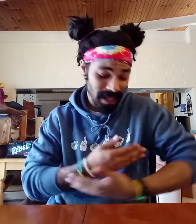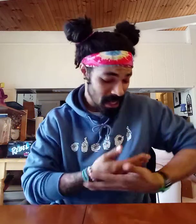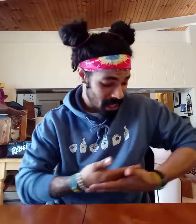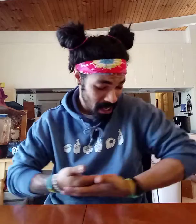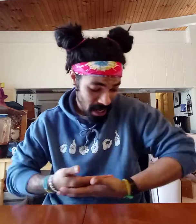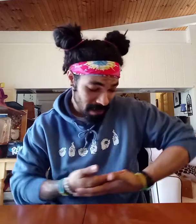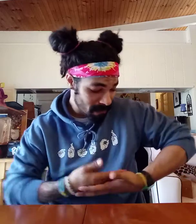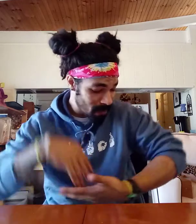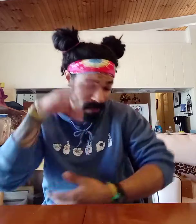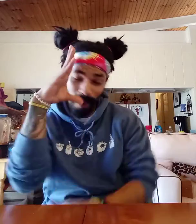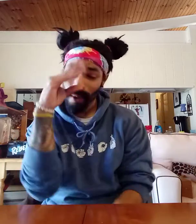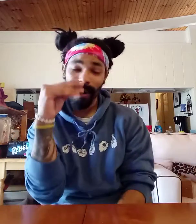And a baby boys